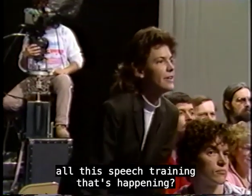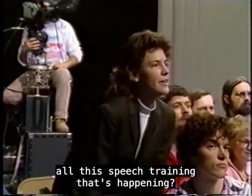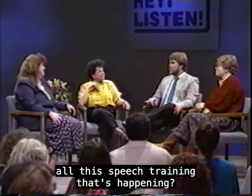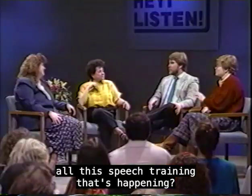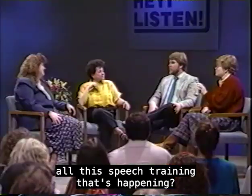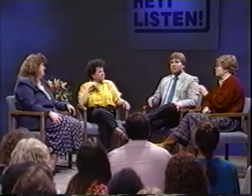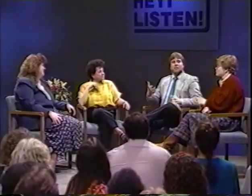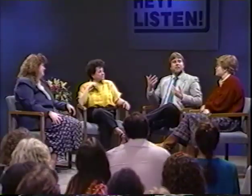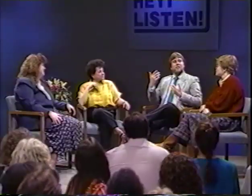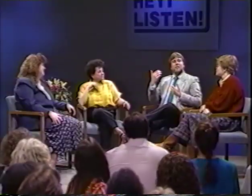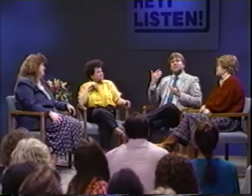happening?